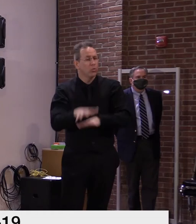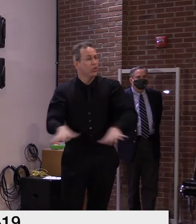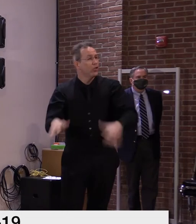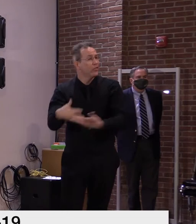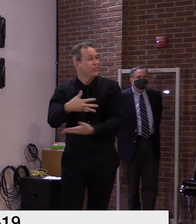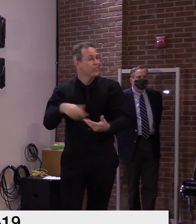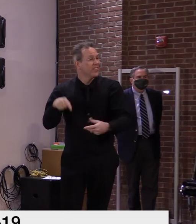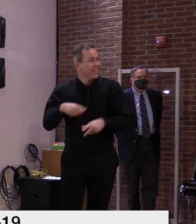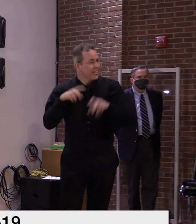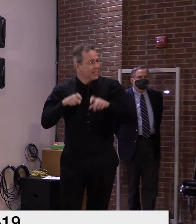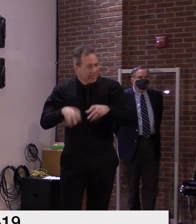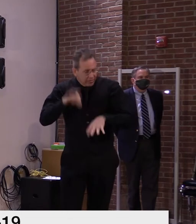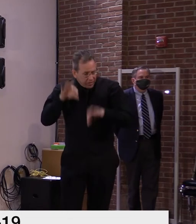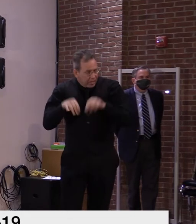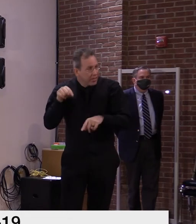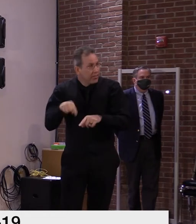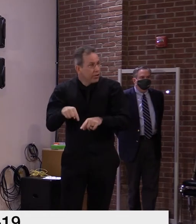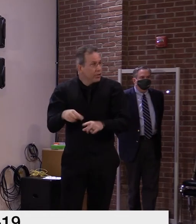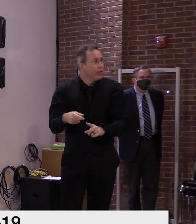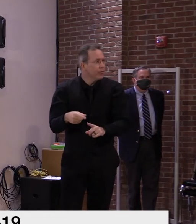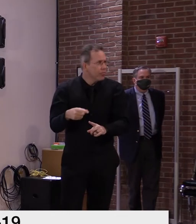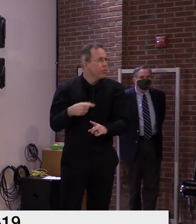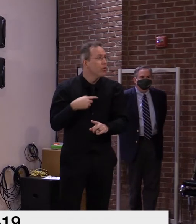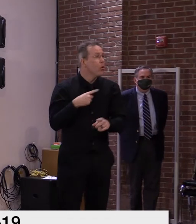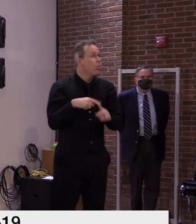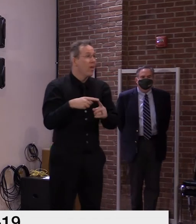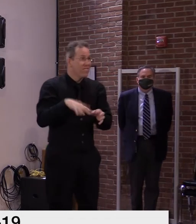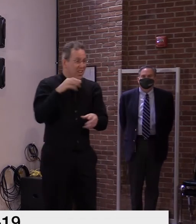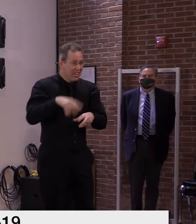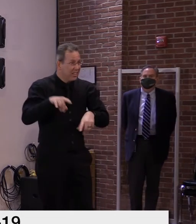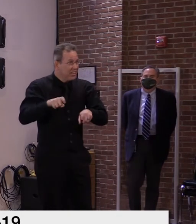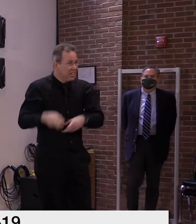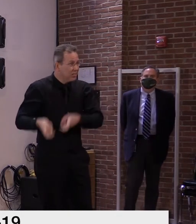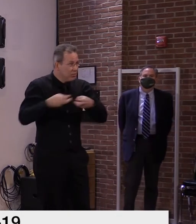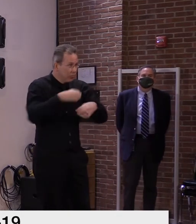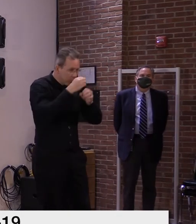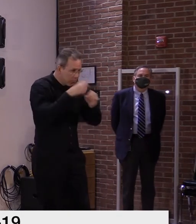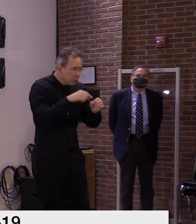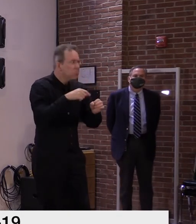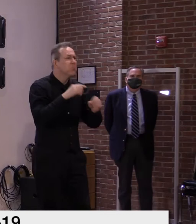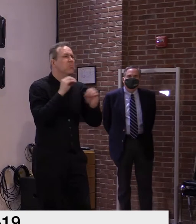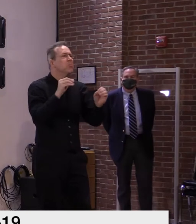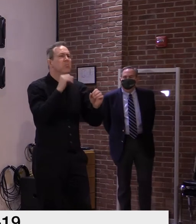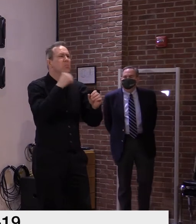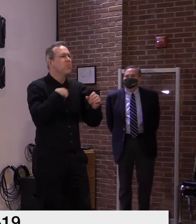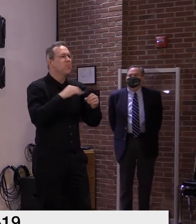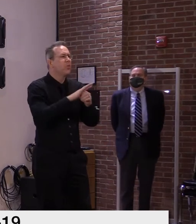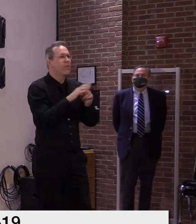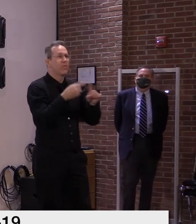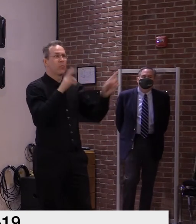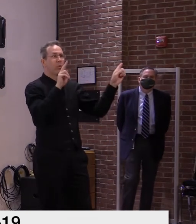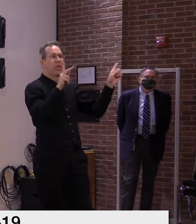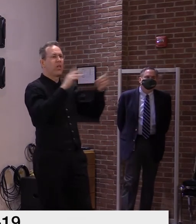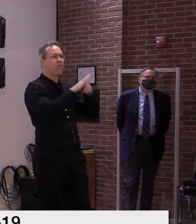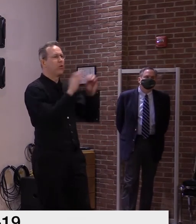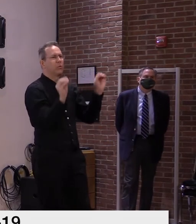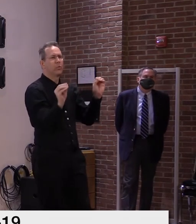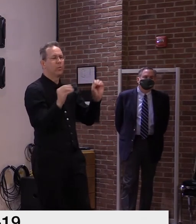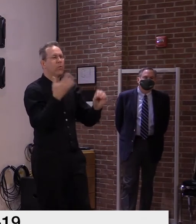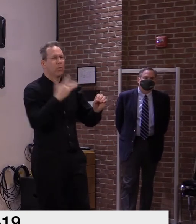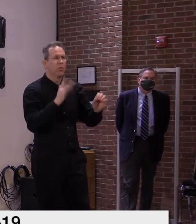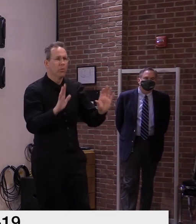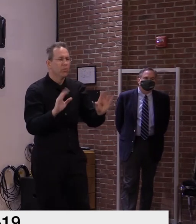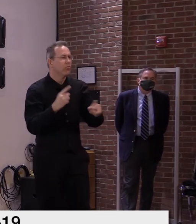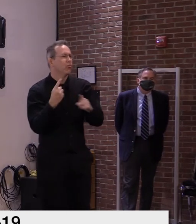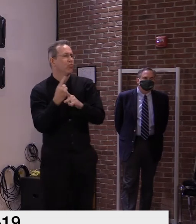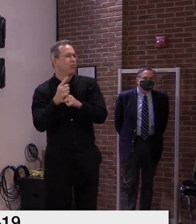the variant strains. Obviously, we continue to be monitoring this very, very closely. The